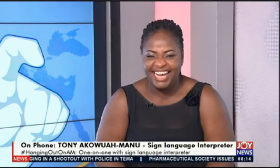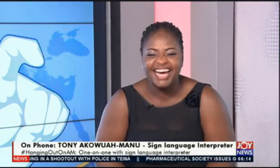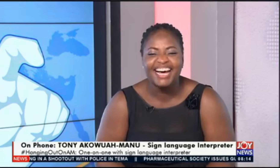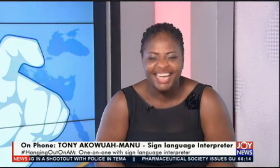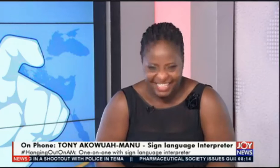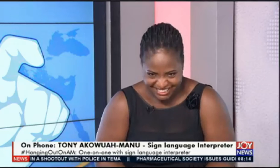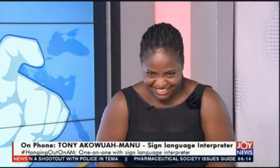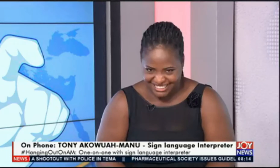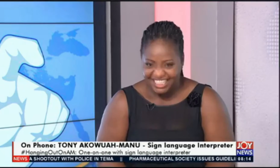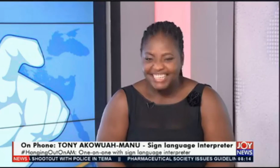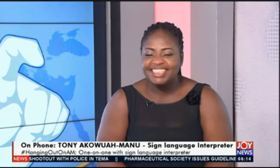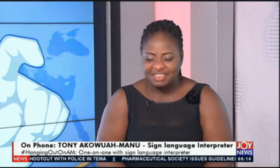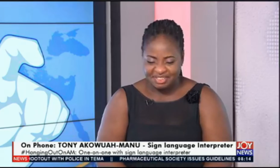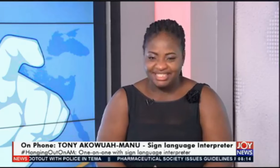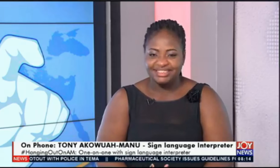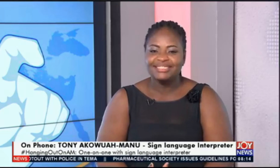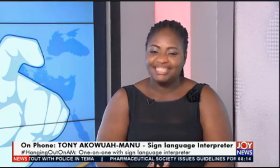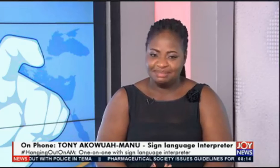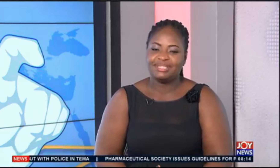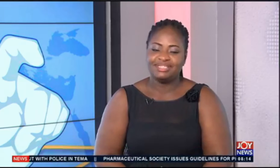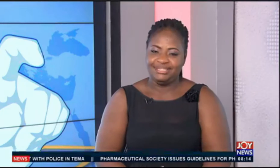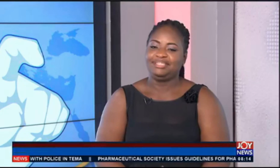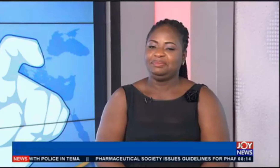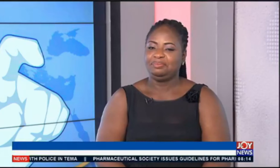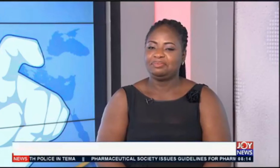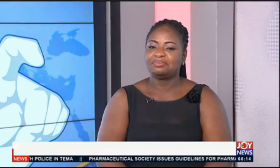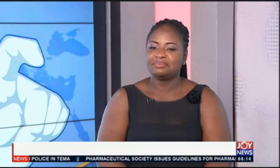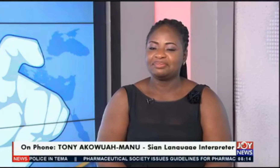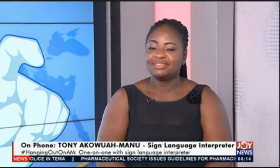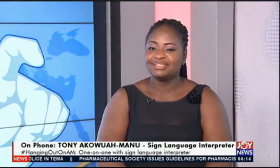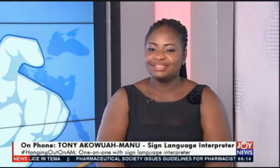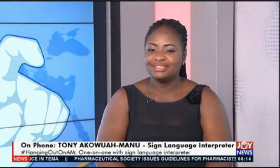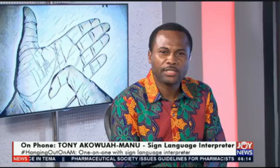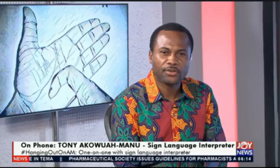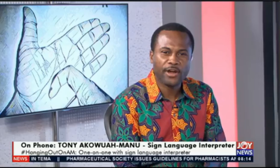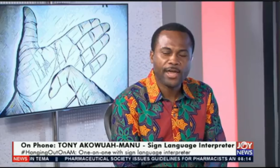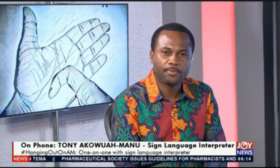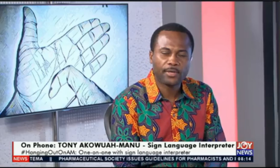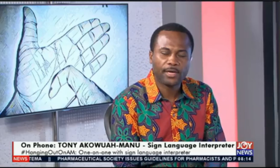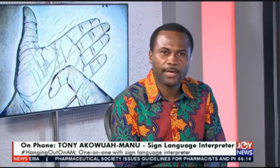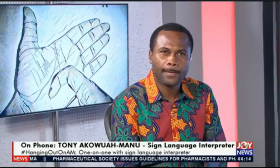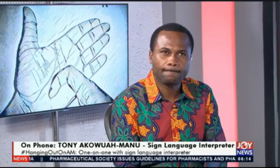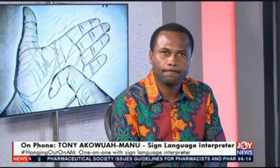of Christ in Sawam Road, Church of Christ. That's the branch name, yes, right? Yes, please. Okay. And how would you describe